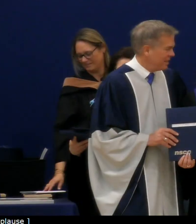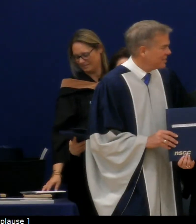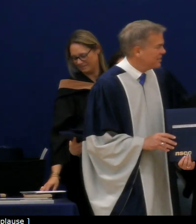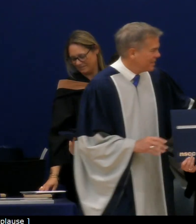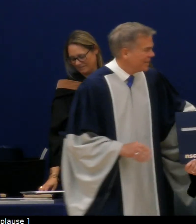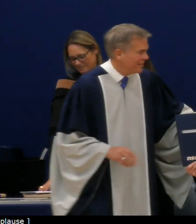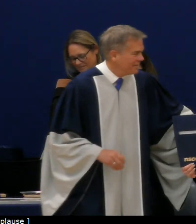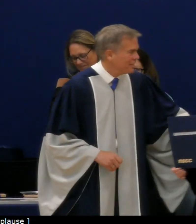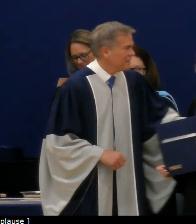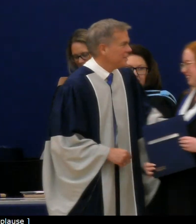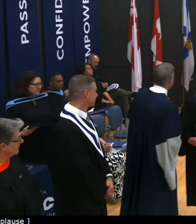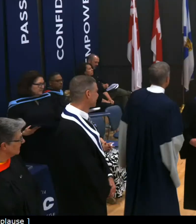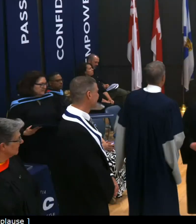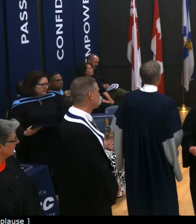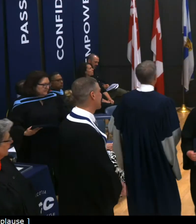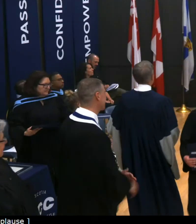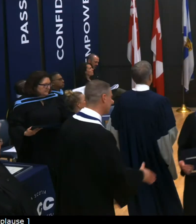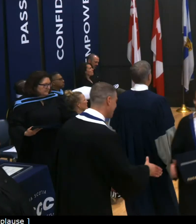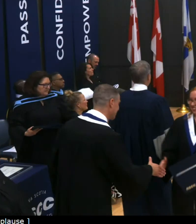Abigail Rober.